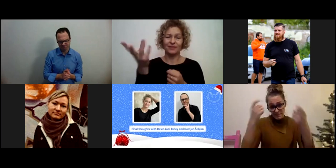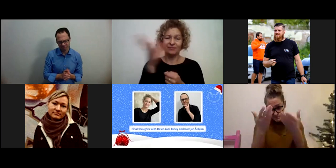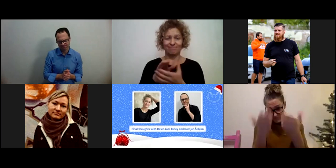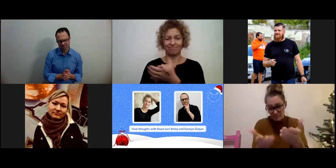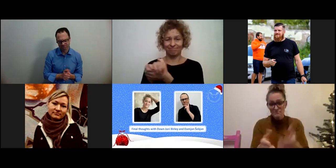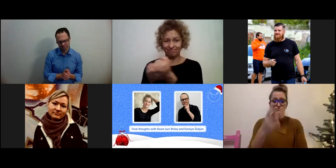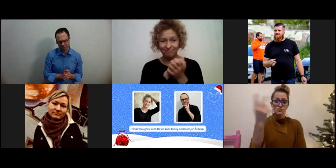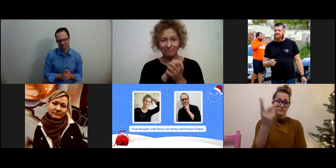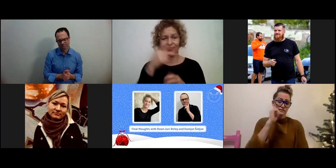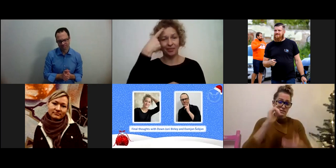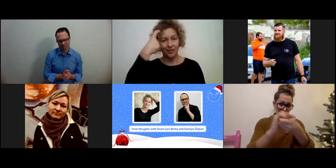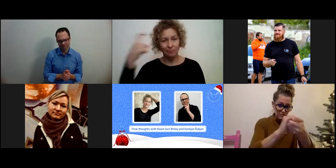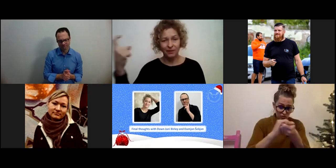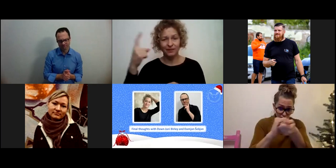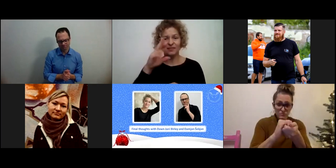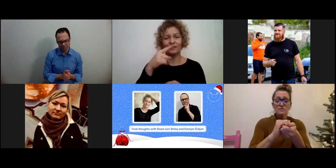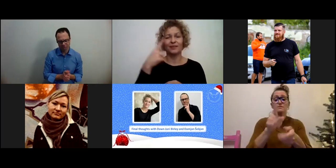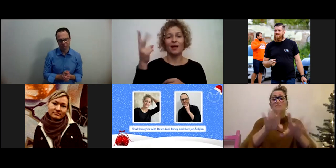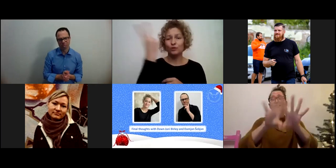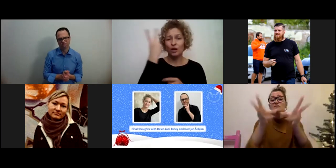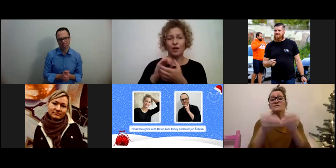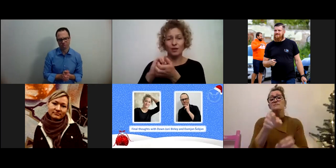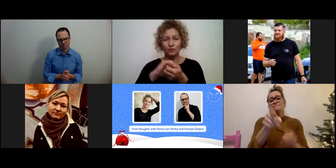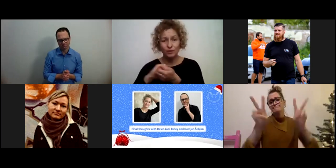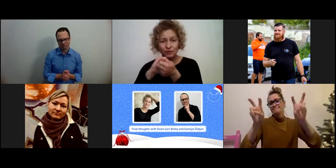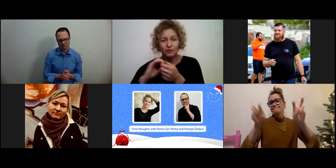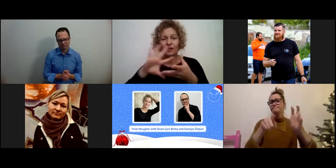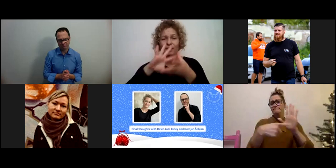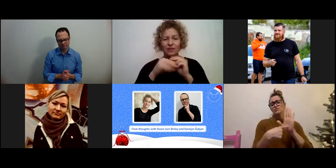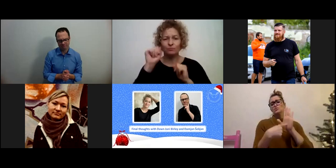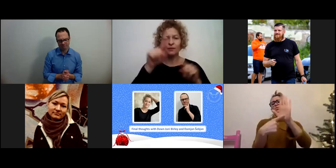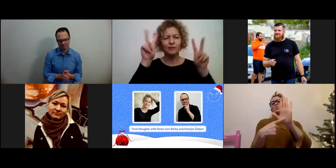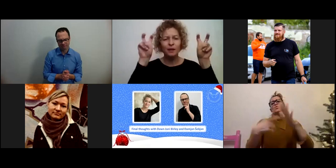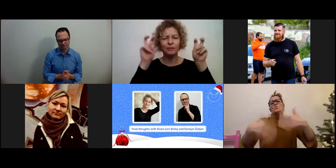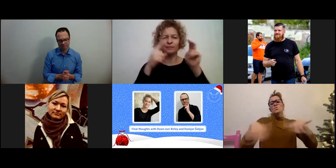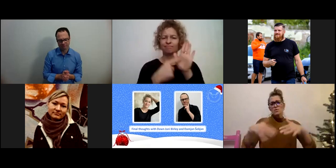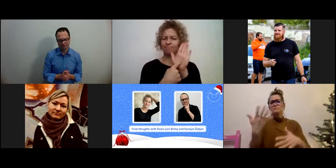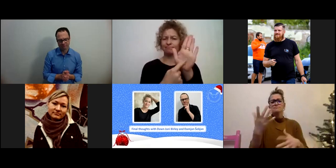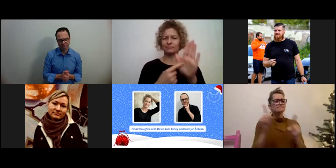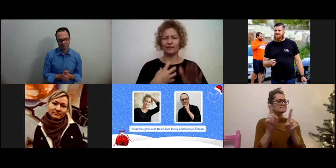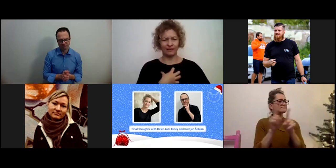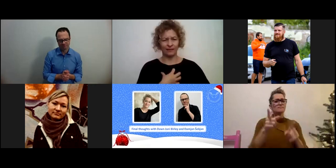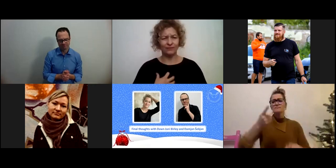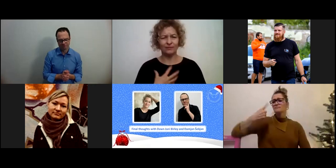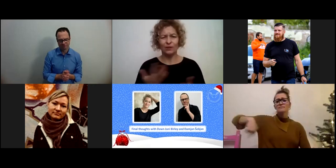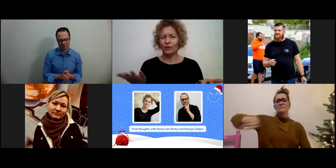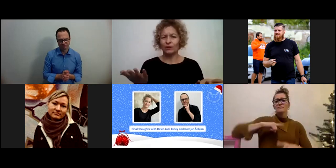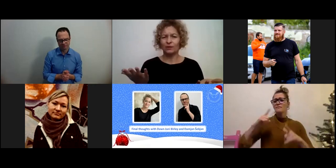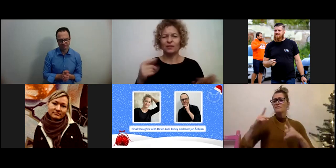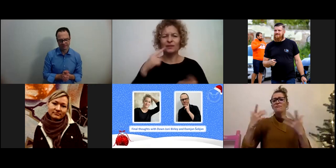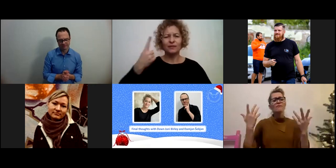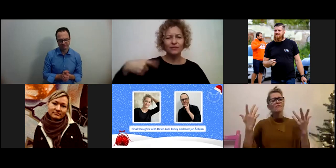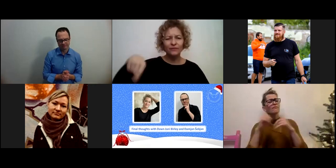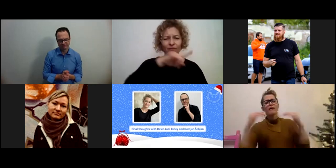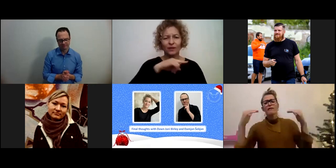basis. Well, just once again, congratulations to you and to Slovenia and the deaf community. You